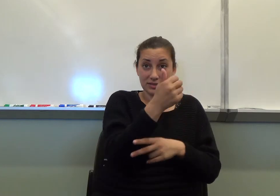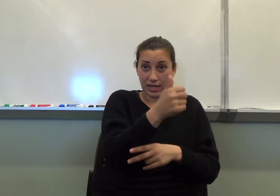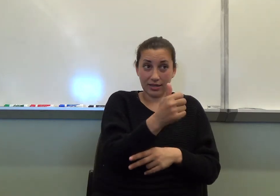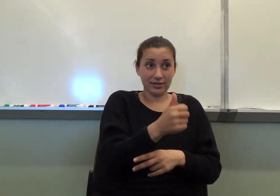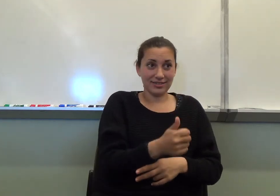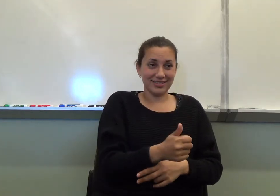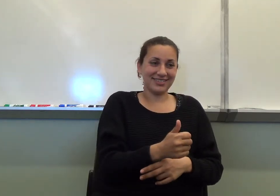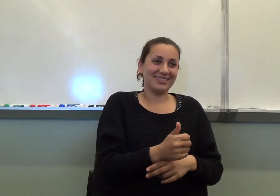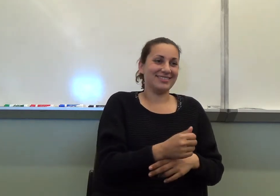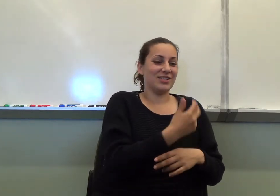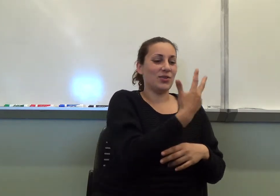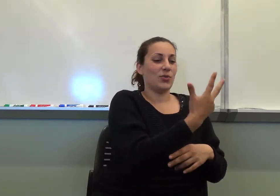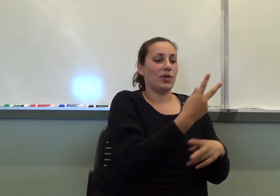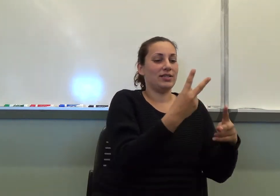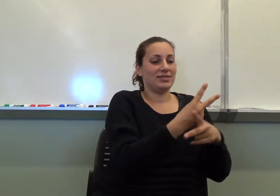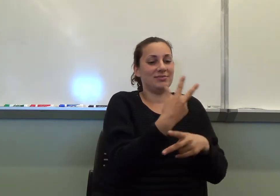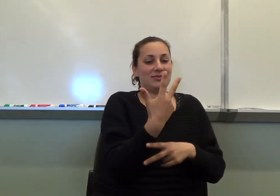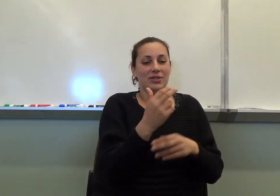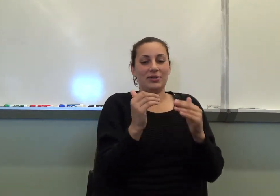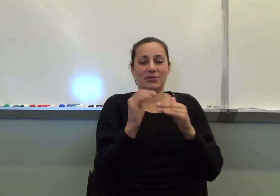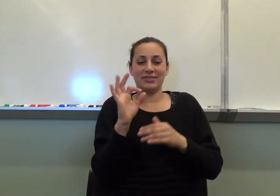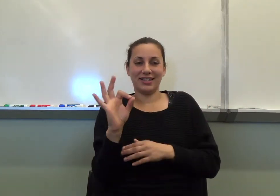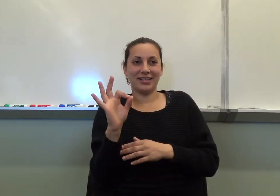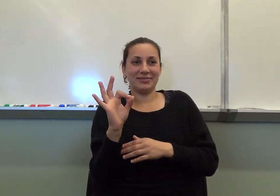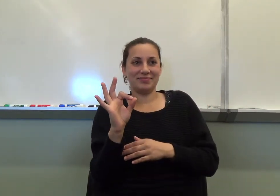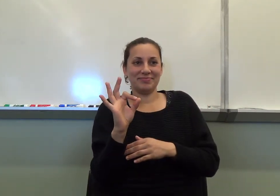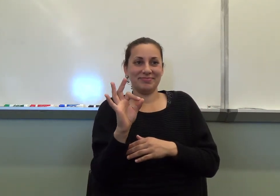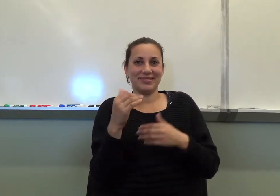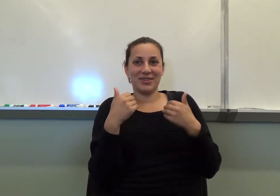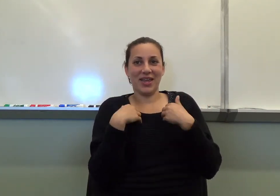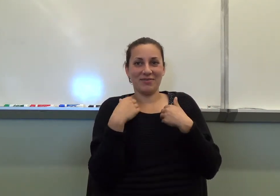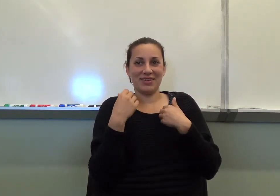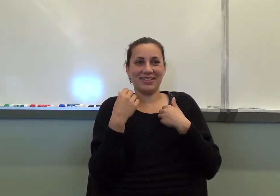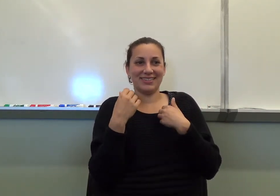3 times the 3 to get 9, and you have 1, 2, 3, 4 zeros, huh?